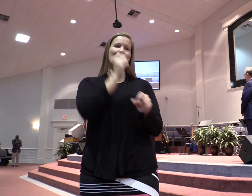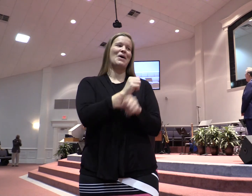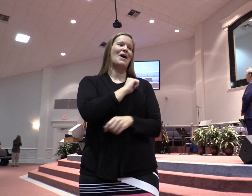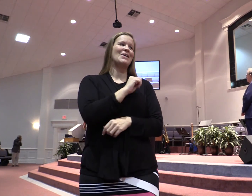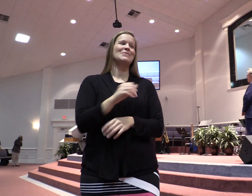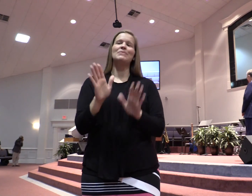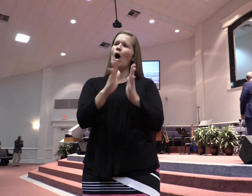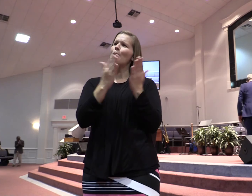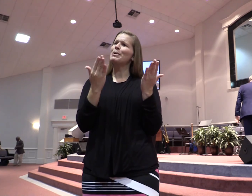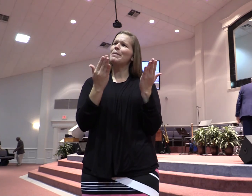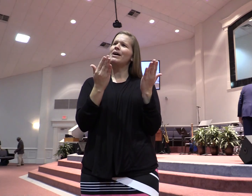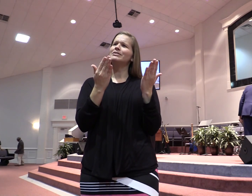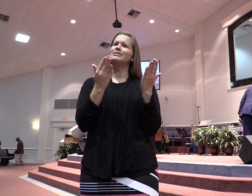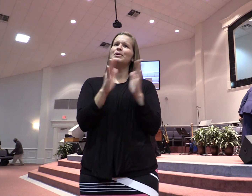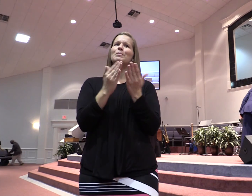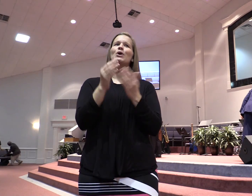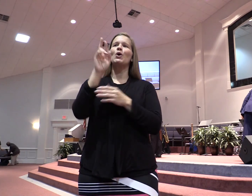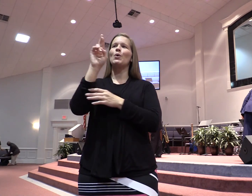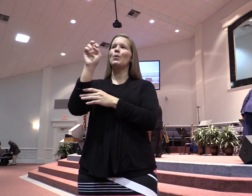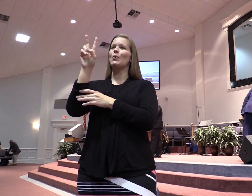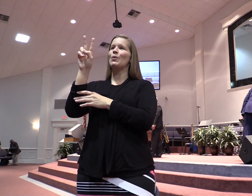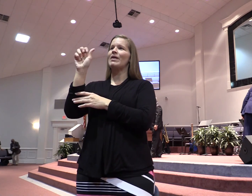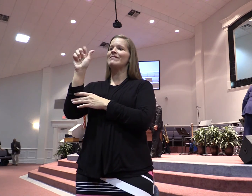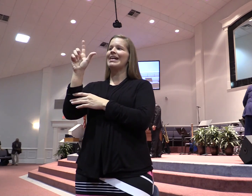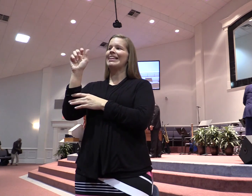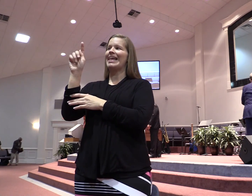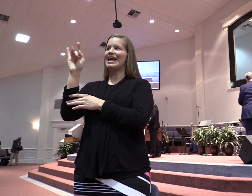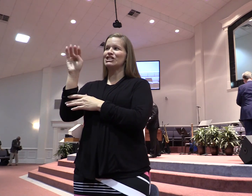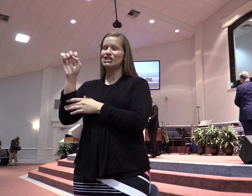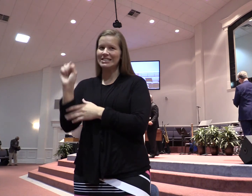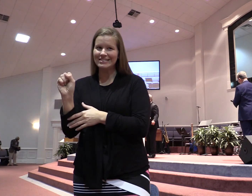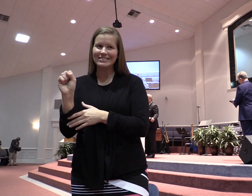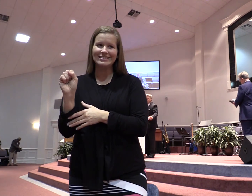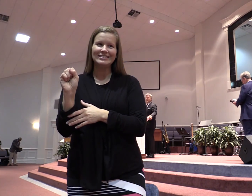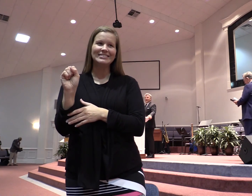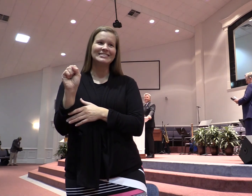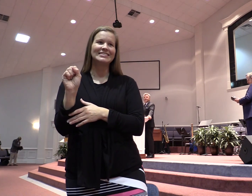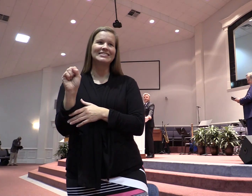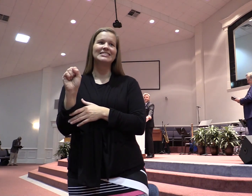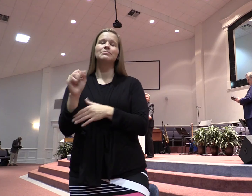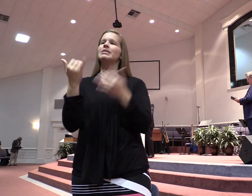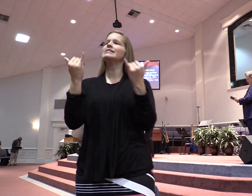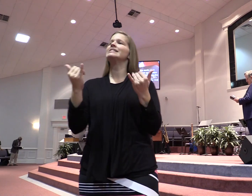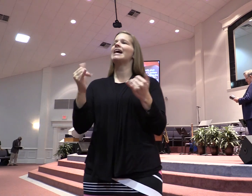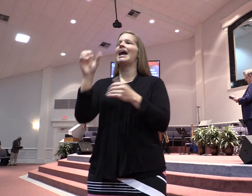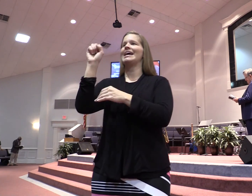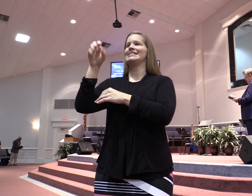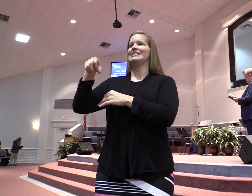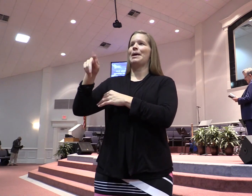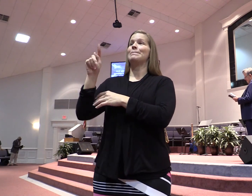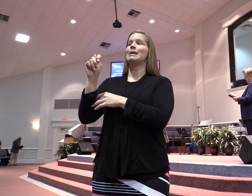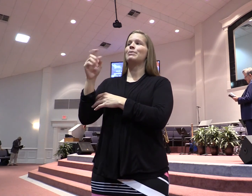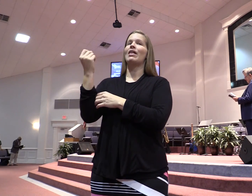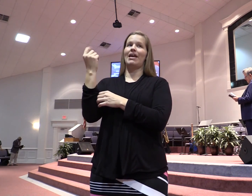you. Open your Bibles today, the book of Revelation, chapter 13 and verse 8. Today is September 11th, 15 years